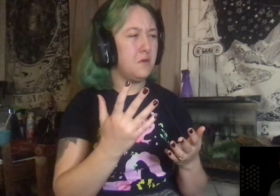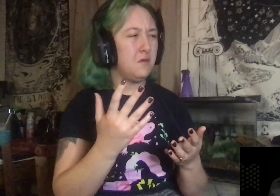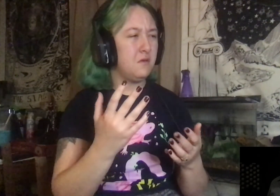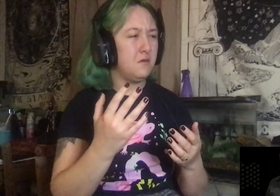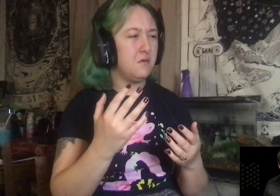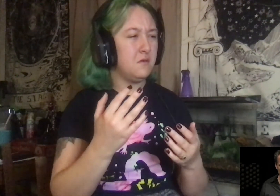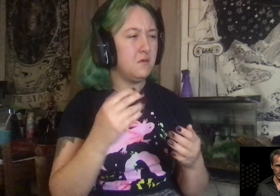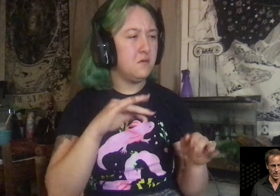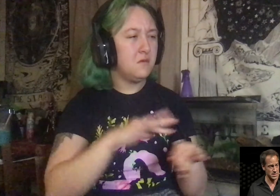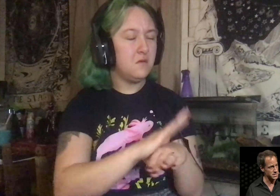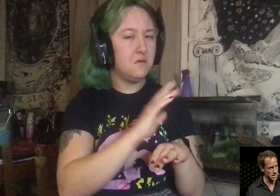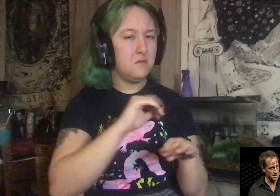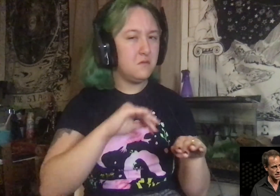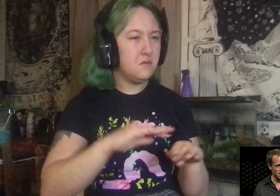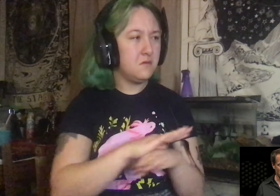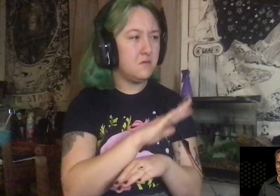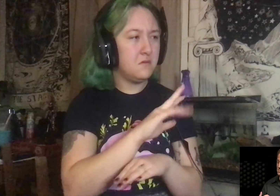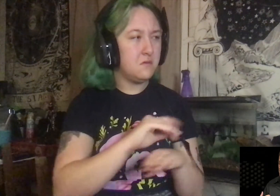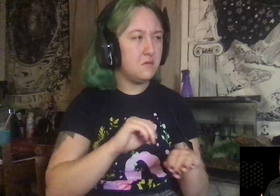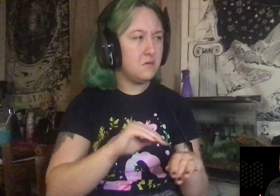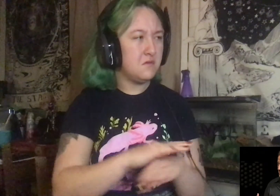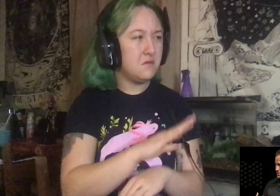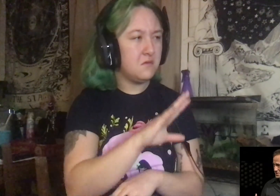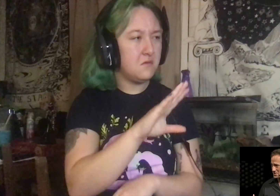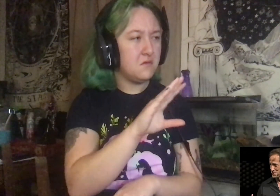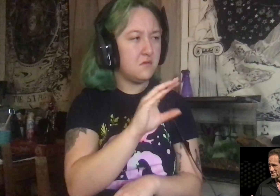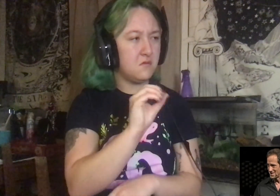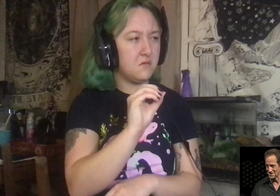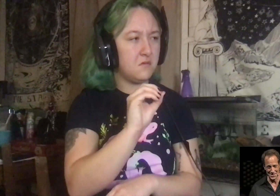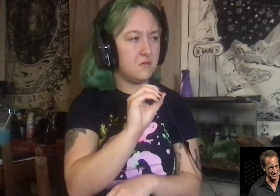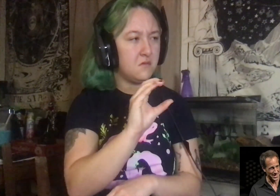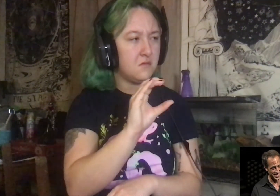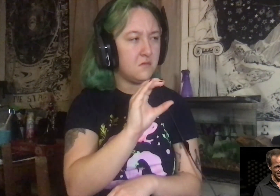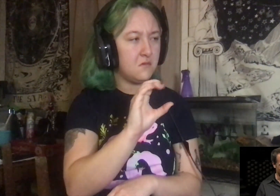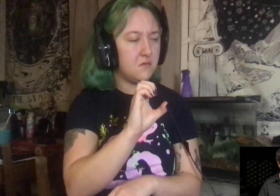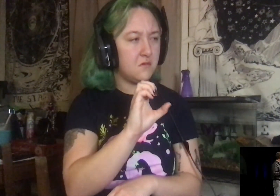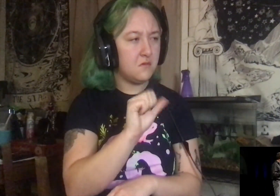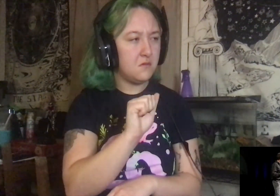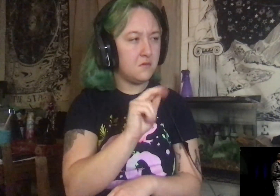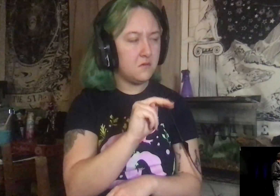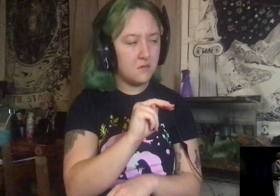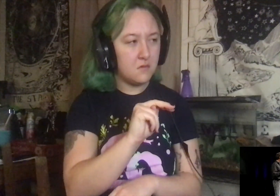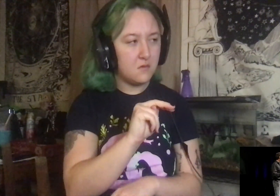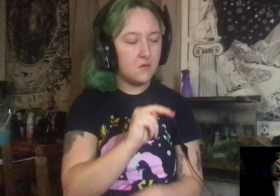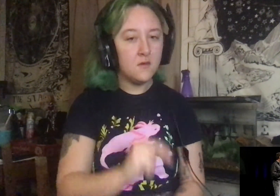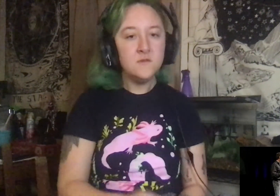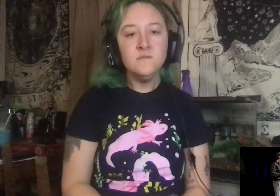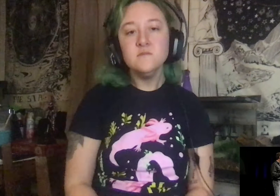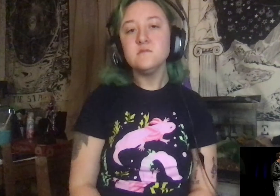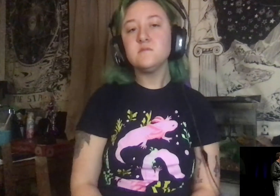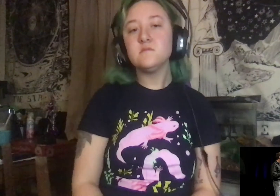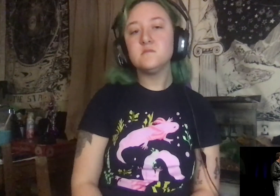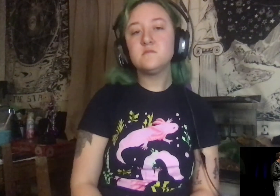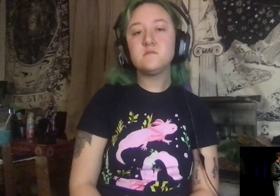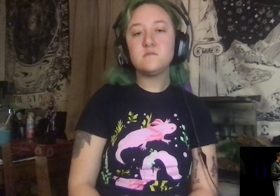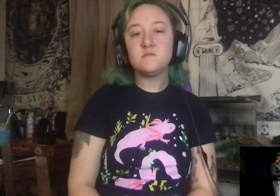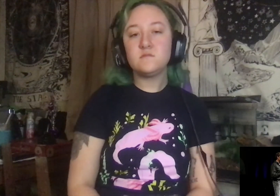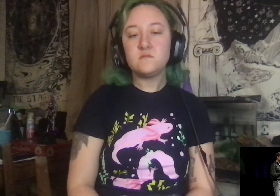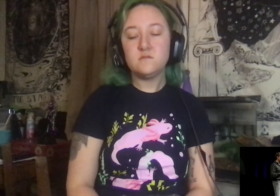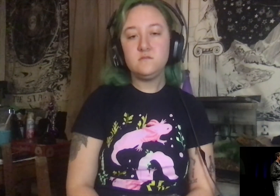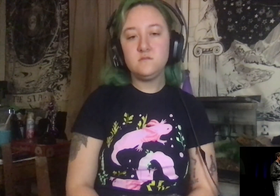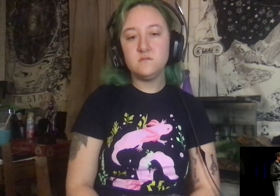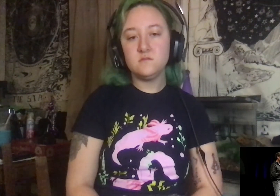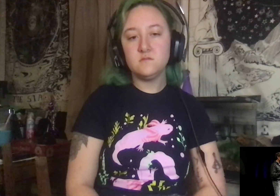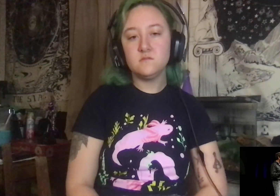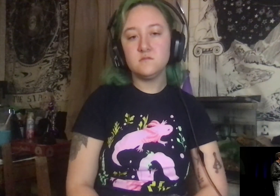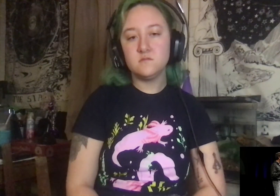site. But he looked at me and he said, son, and he's my age, by the way, he calls me son. I love that. He says, son, I'm the captain of a crab boat. My